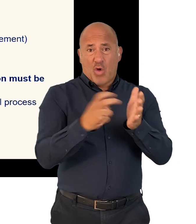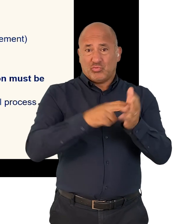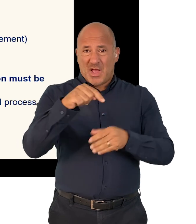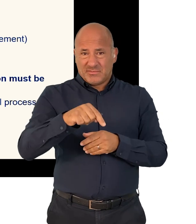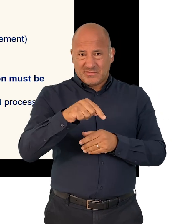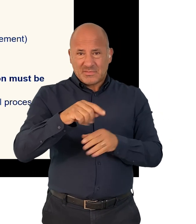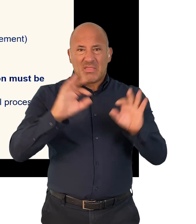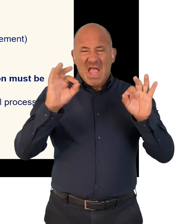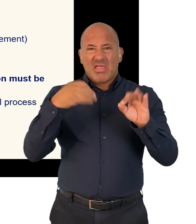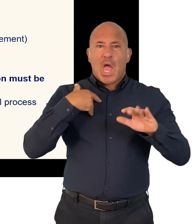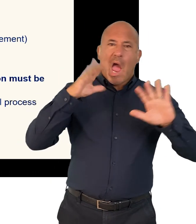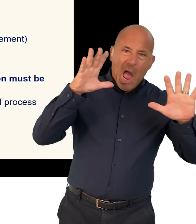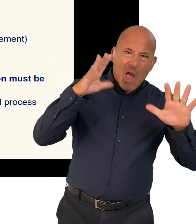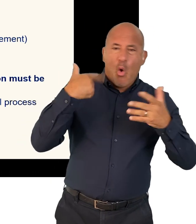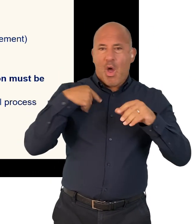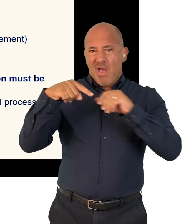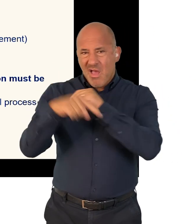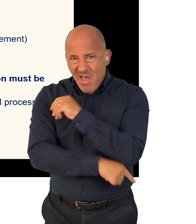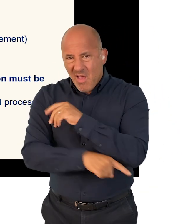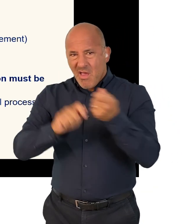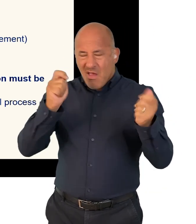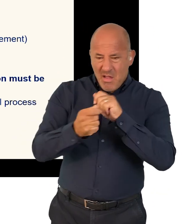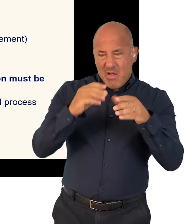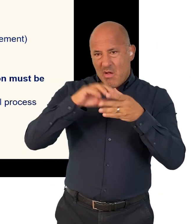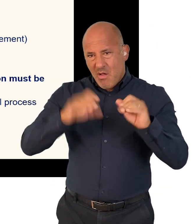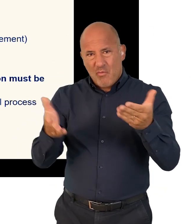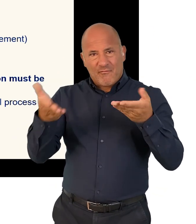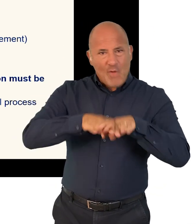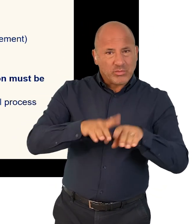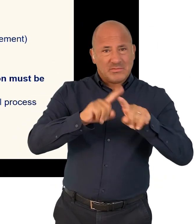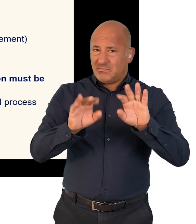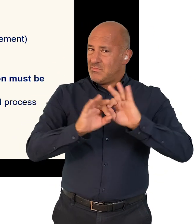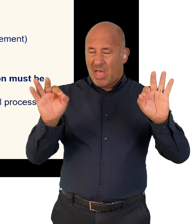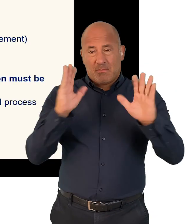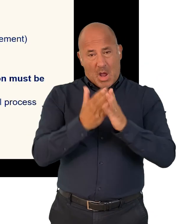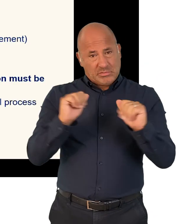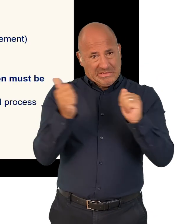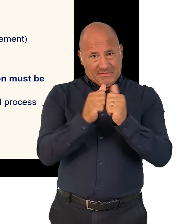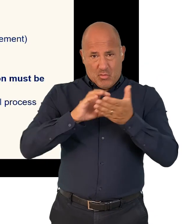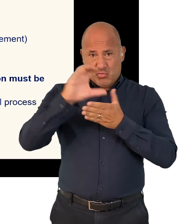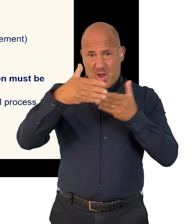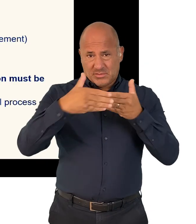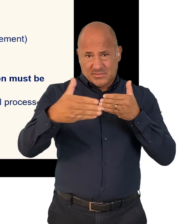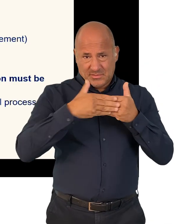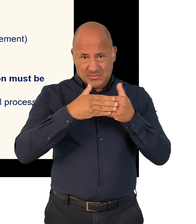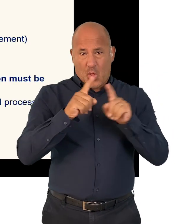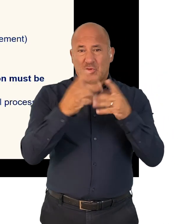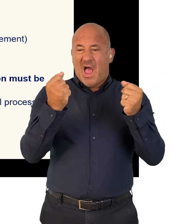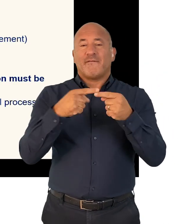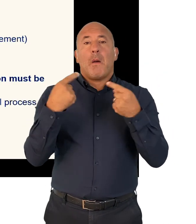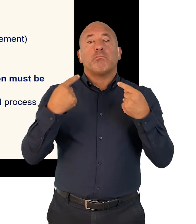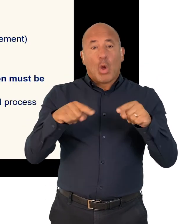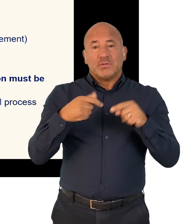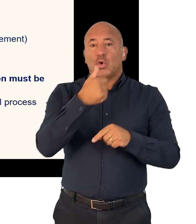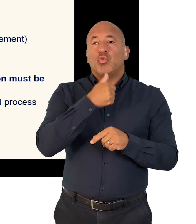break clause for the duration of the grant agreement, is without a forfeiture on an insolvency clause for the duration of the grant